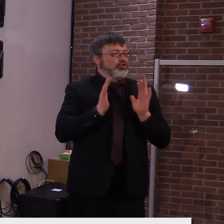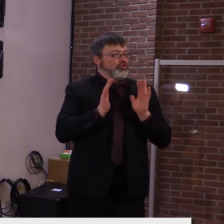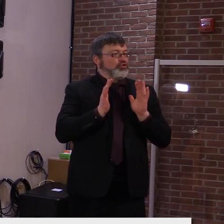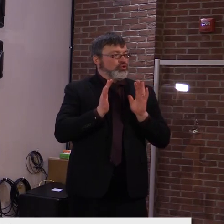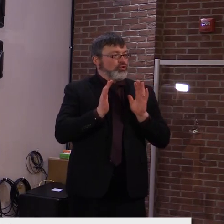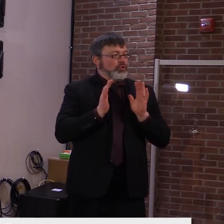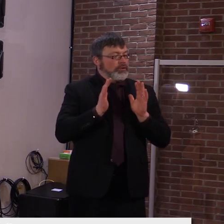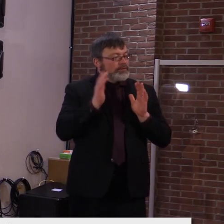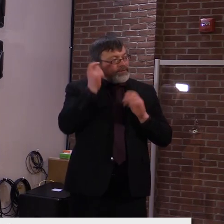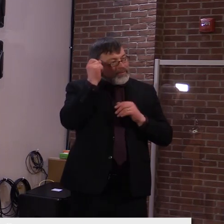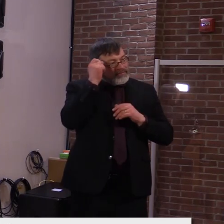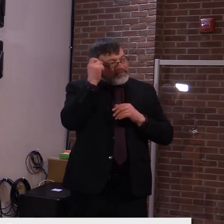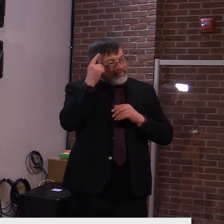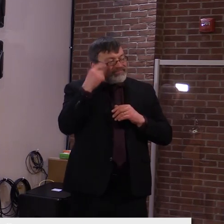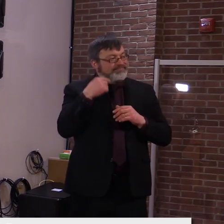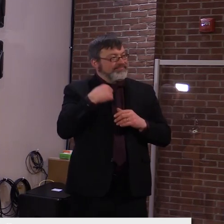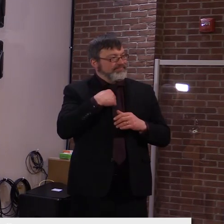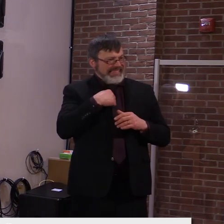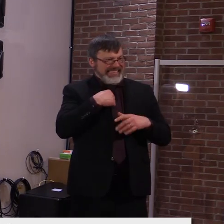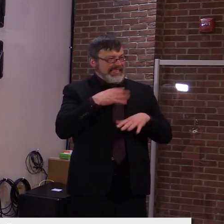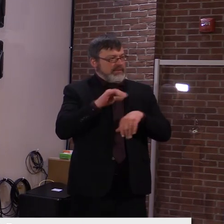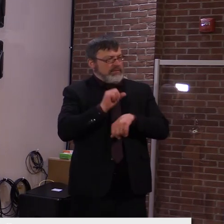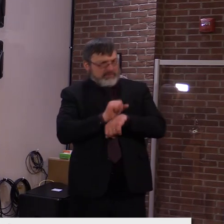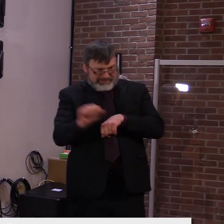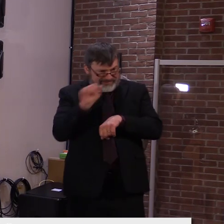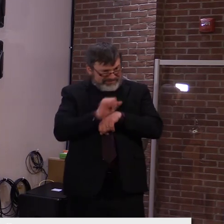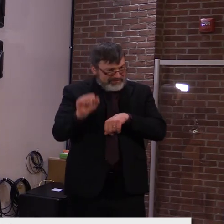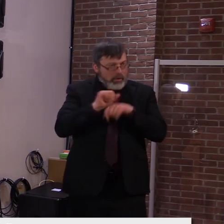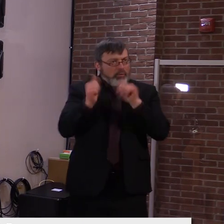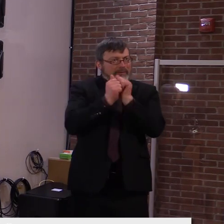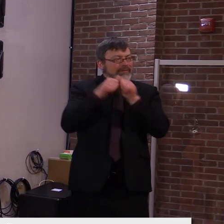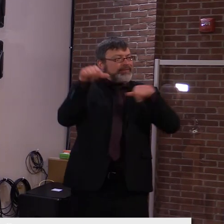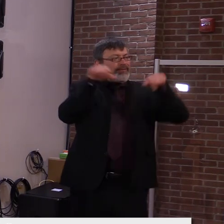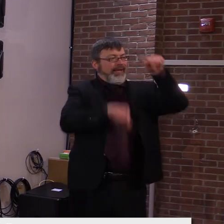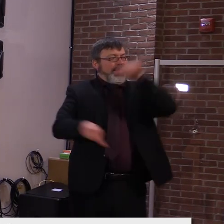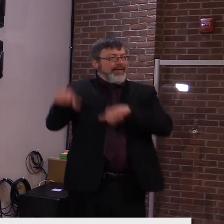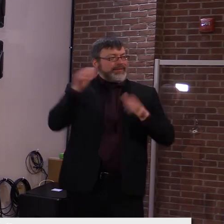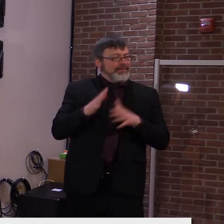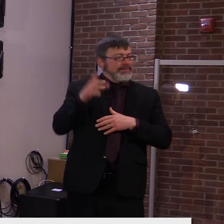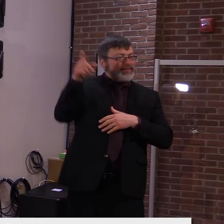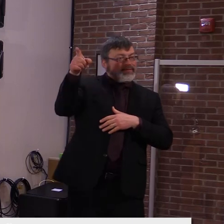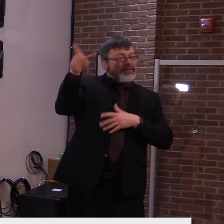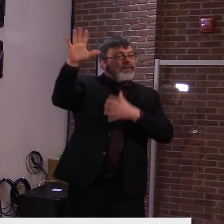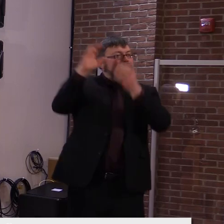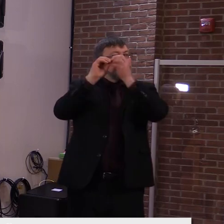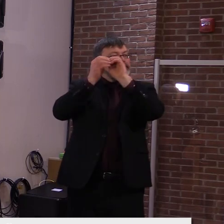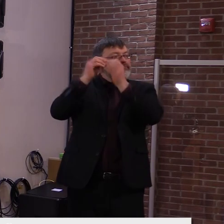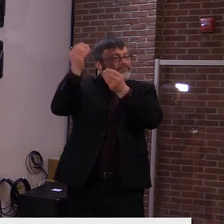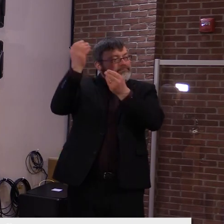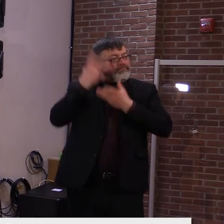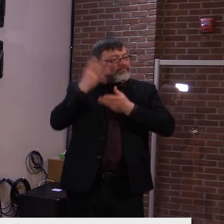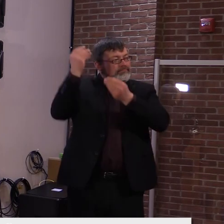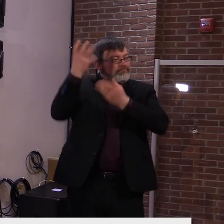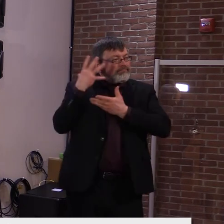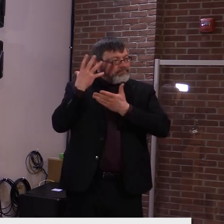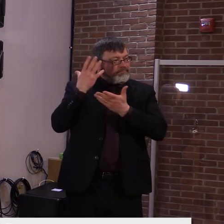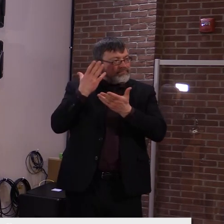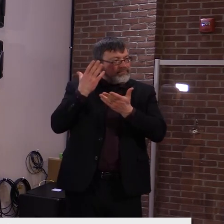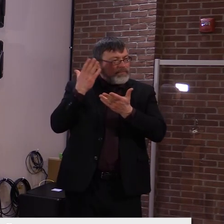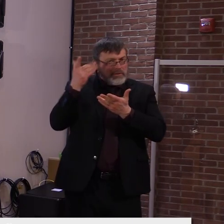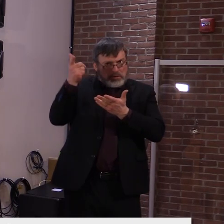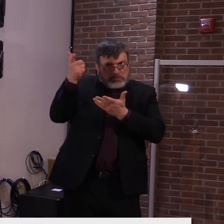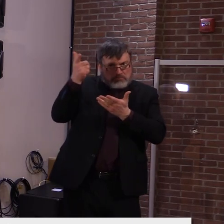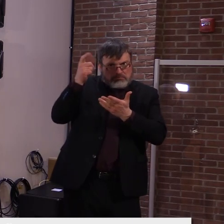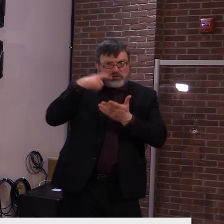work on the data, the science, the data that didn't back up the need for vaccinating that population.